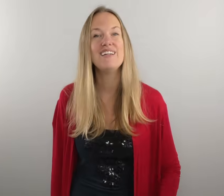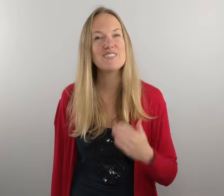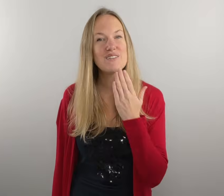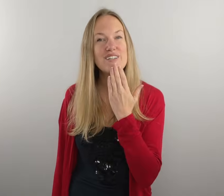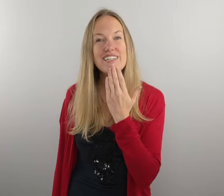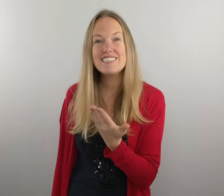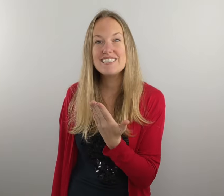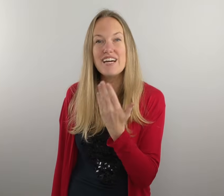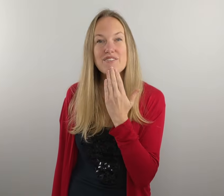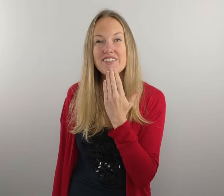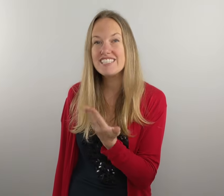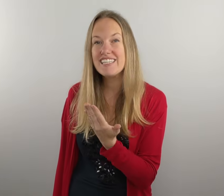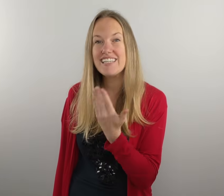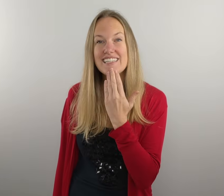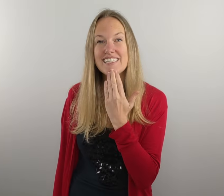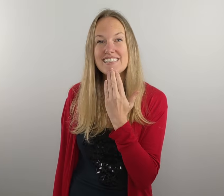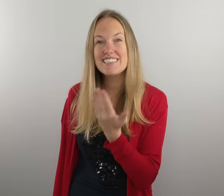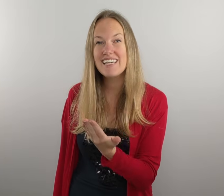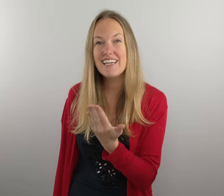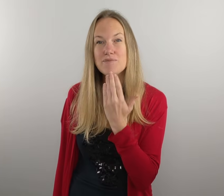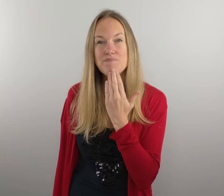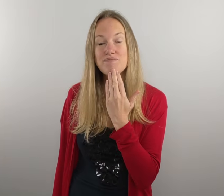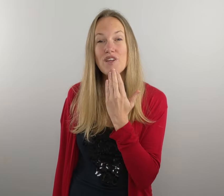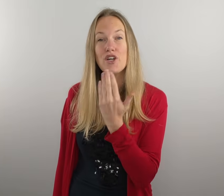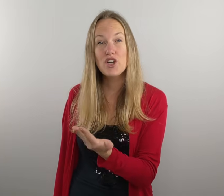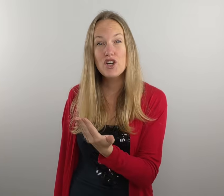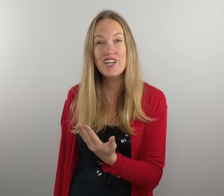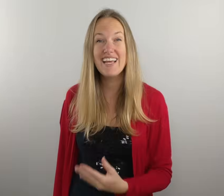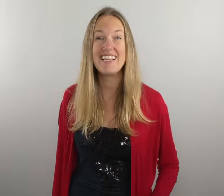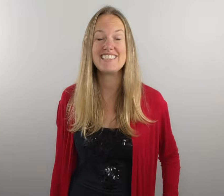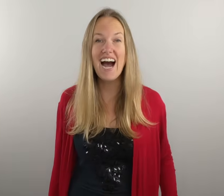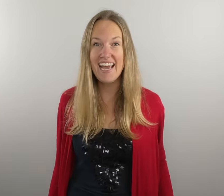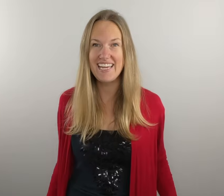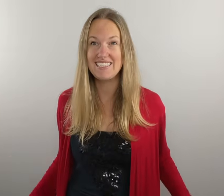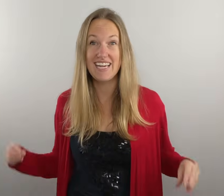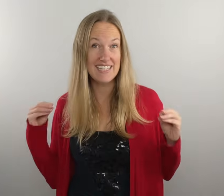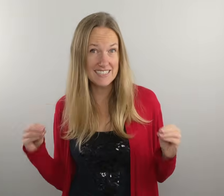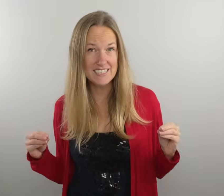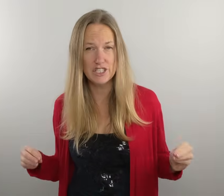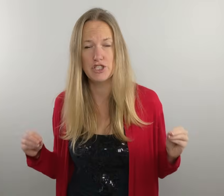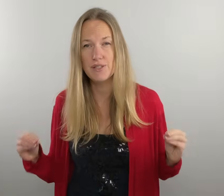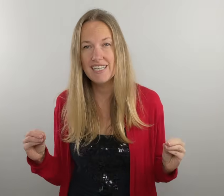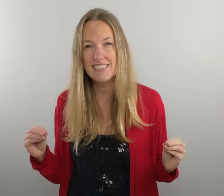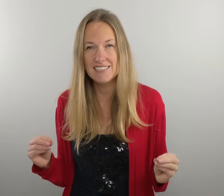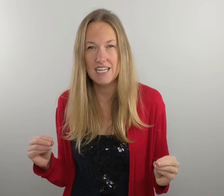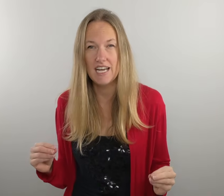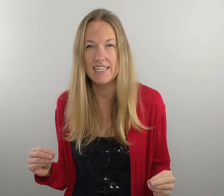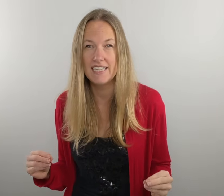So good is just out from your chin like this, okay? Good, and then tidings. I think this is the trickiest sign in